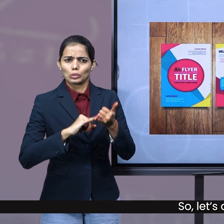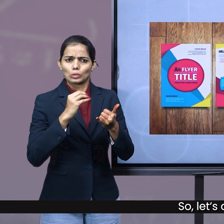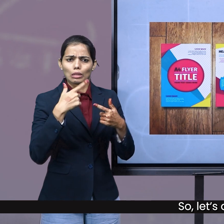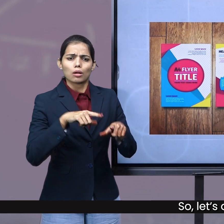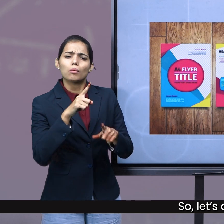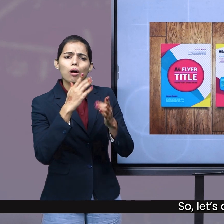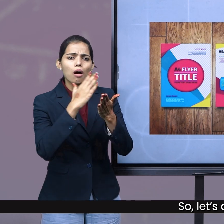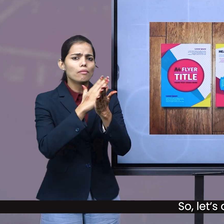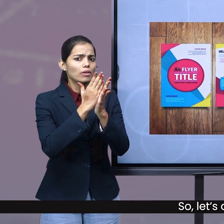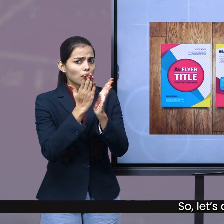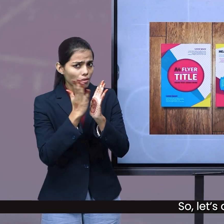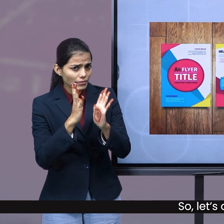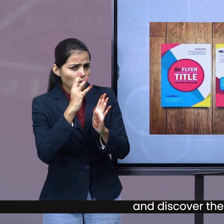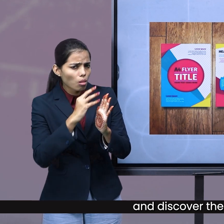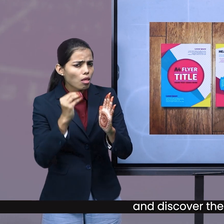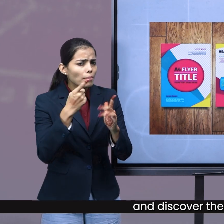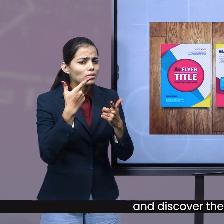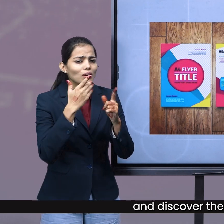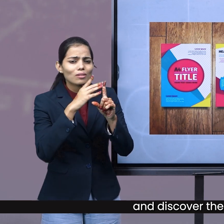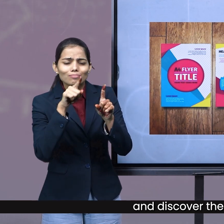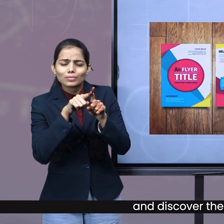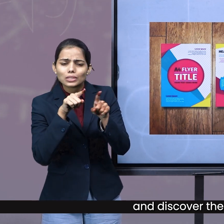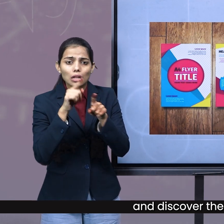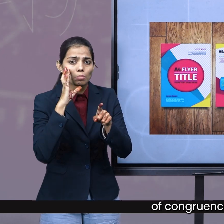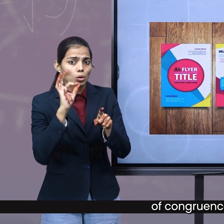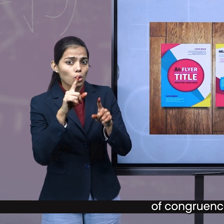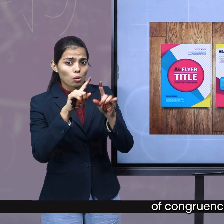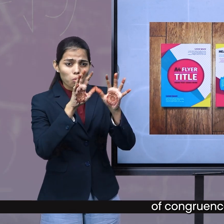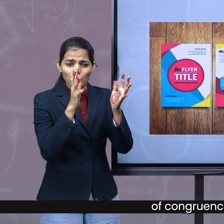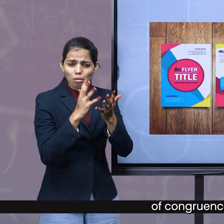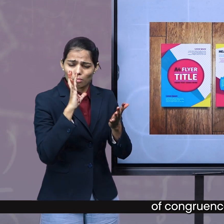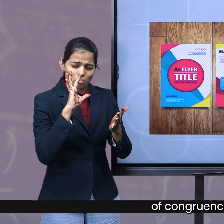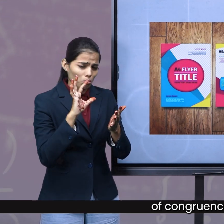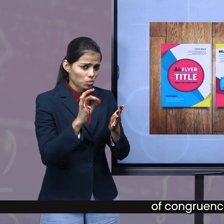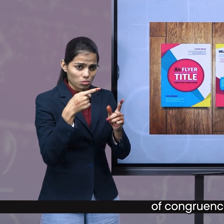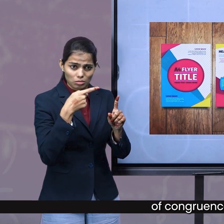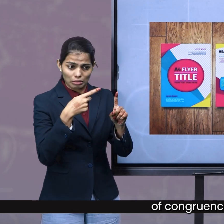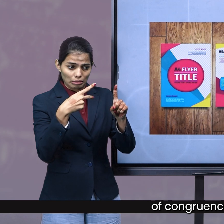So, let's dive in and discover the exciting world of congruence together.